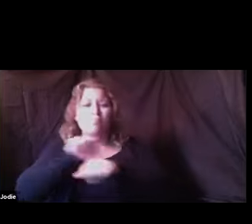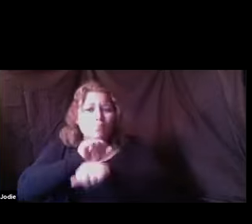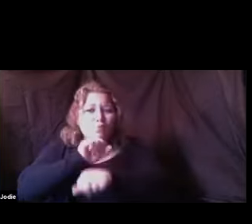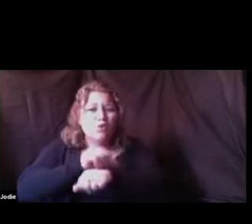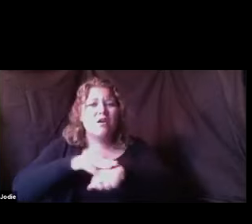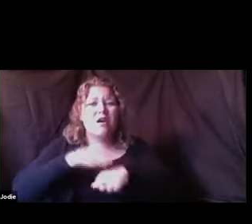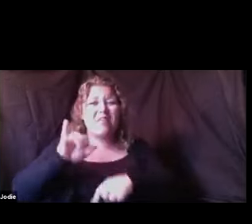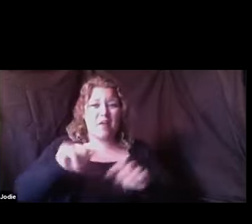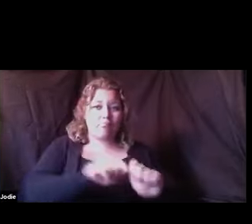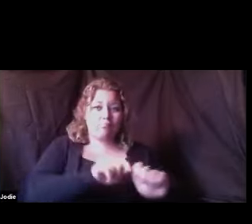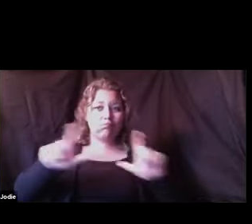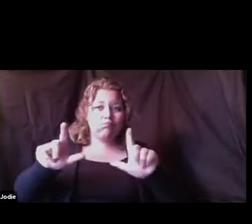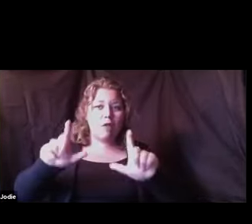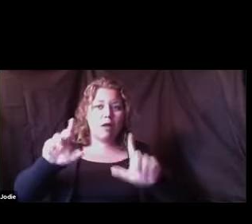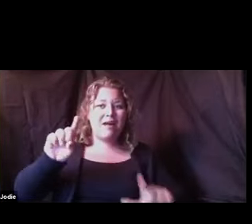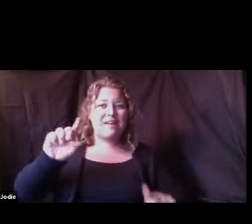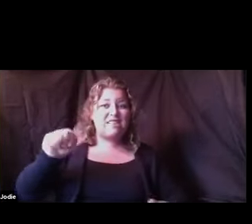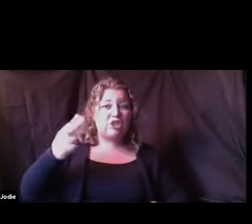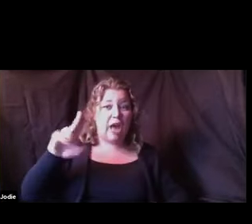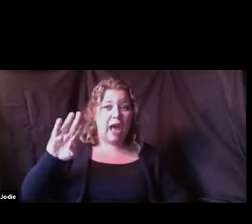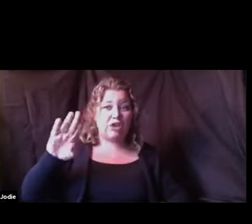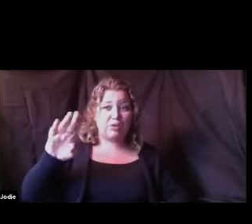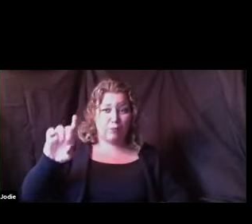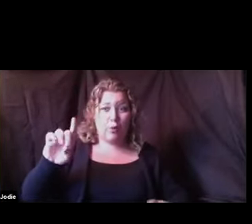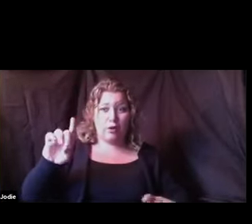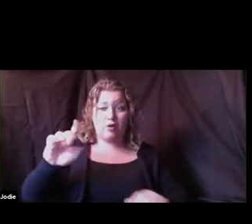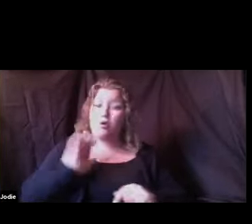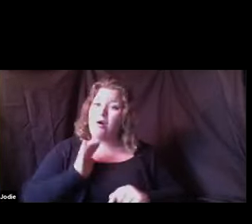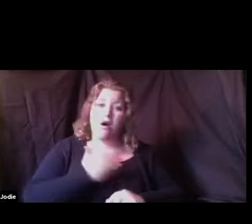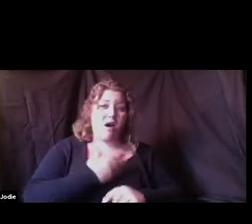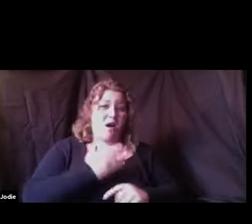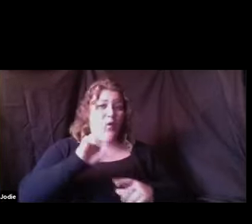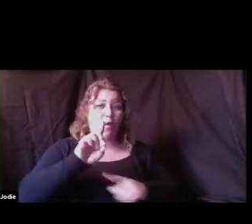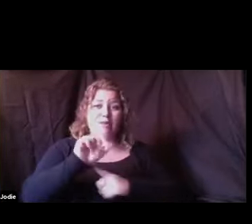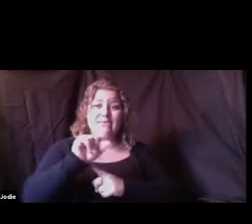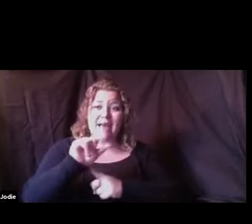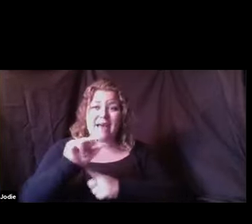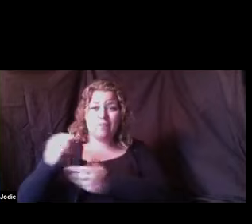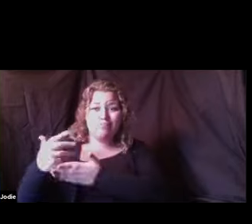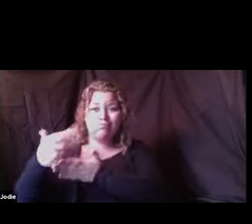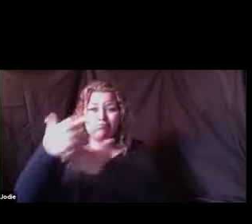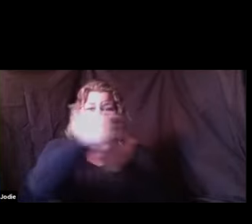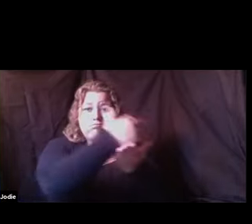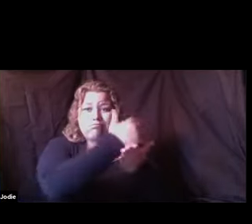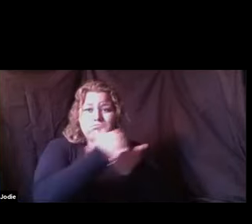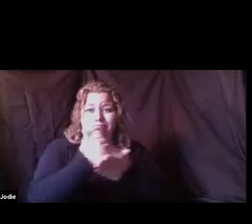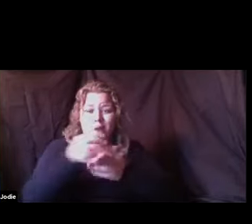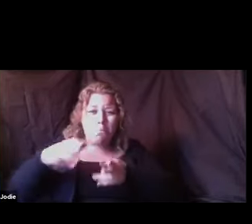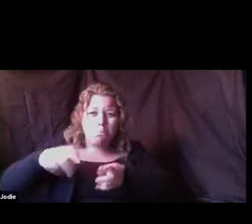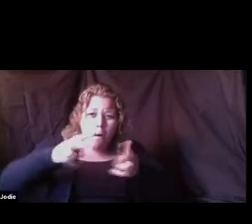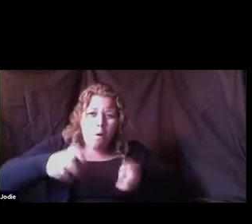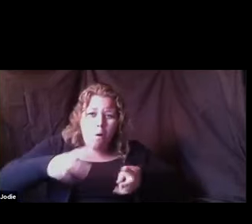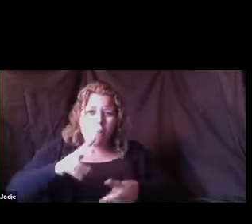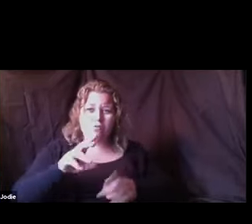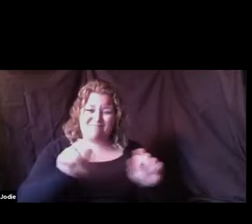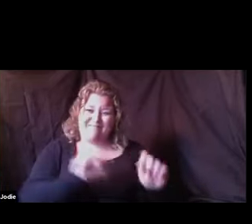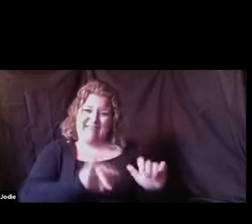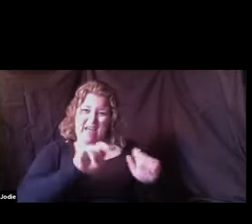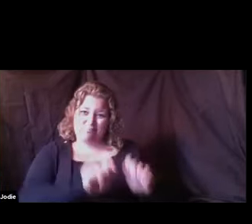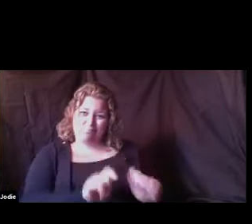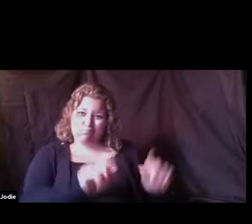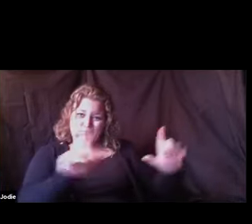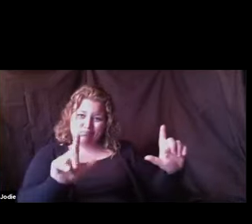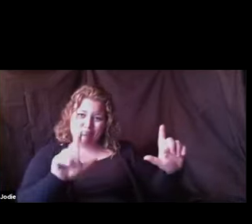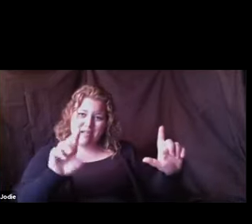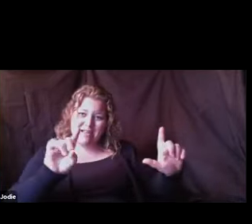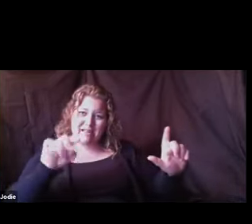be basically all of the data that we're using to make decisions. I've talked a little bit about this in the past. It